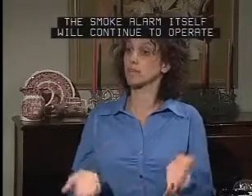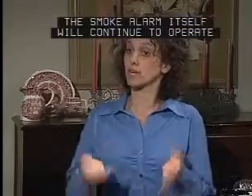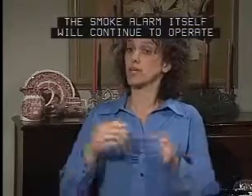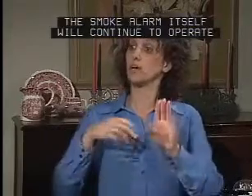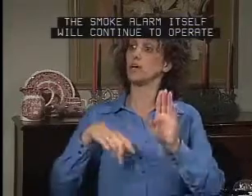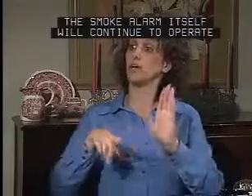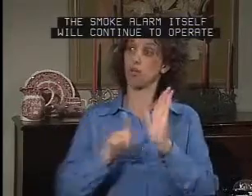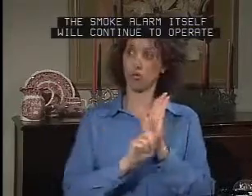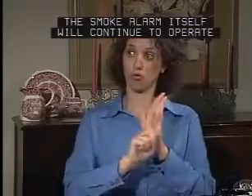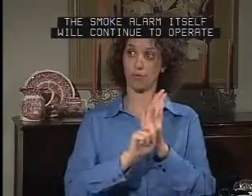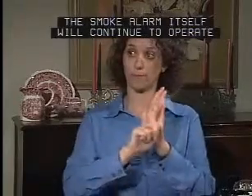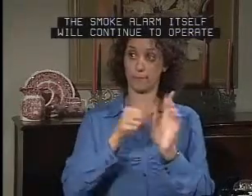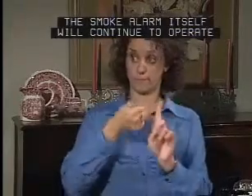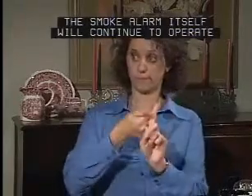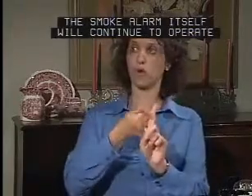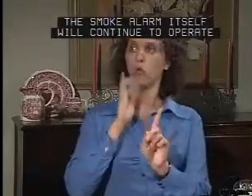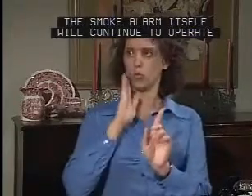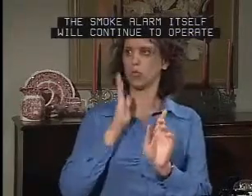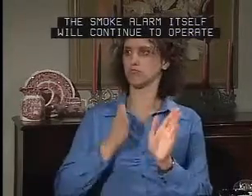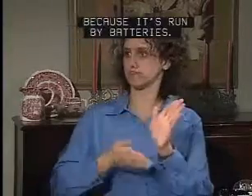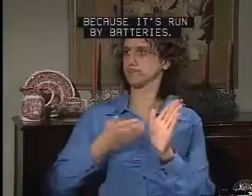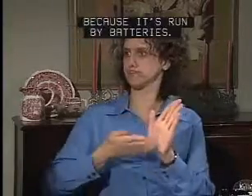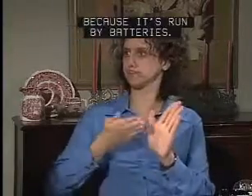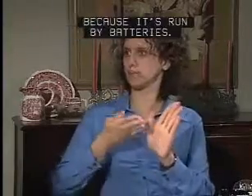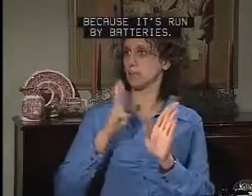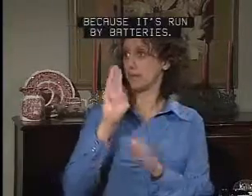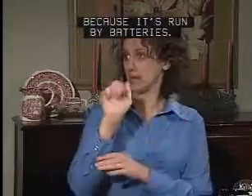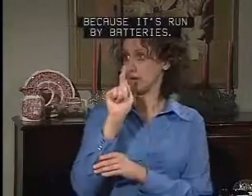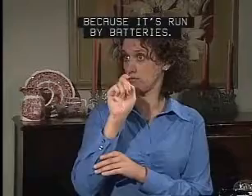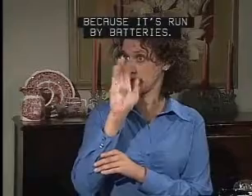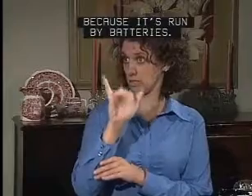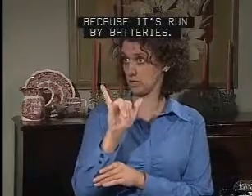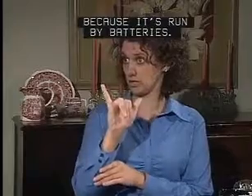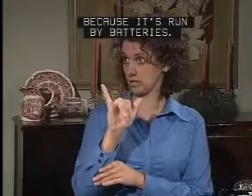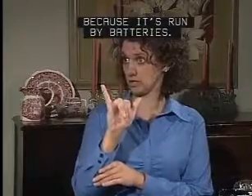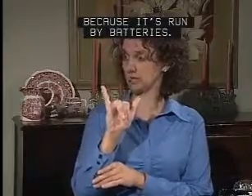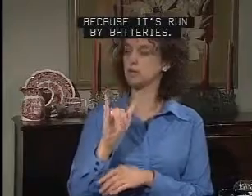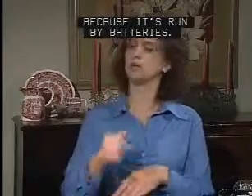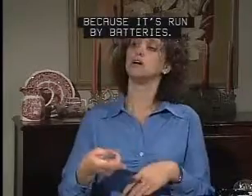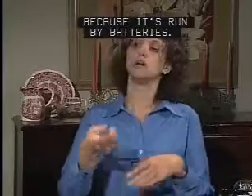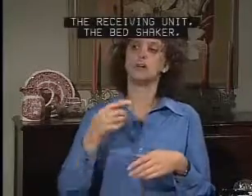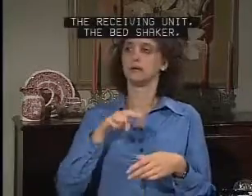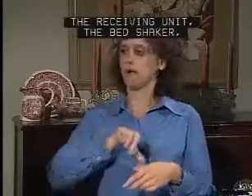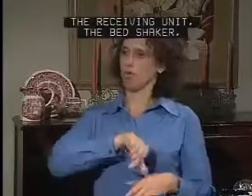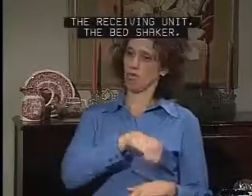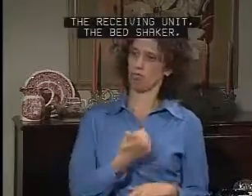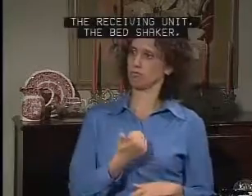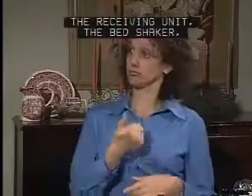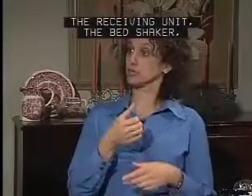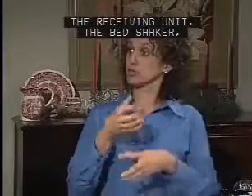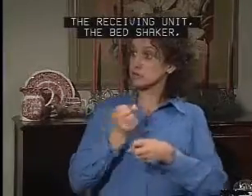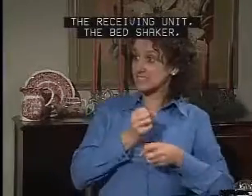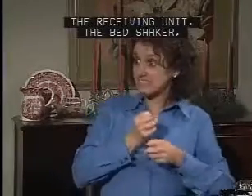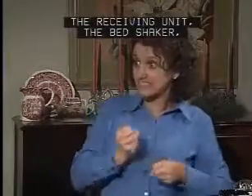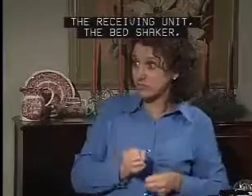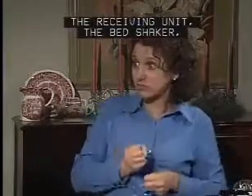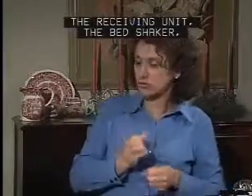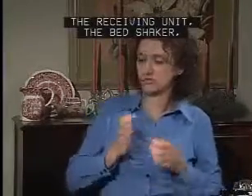alarm itself will continue to operate because it's run by batteries. The receiving unit, the